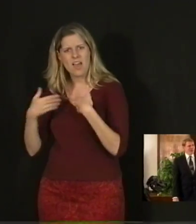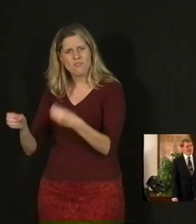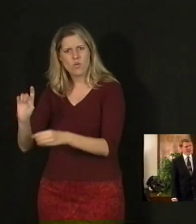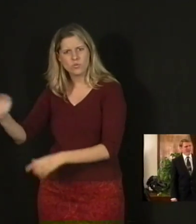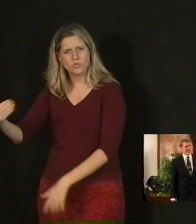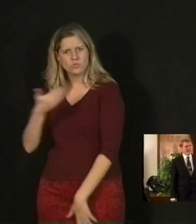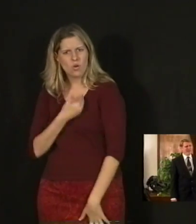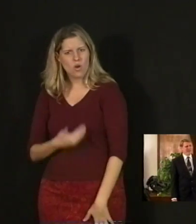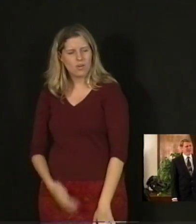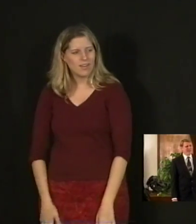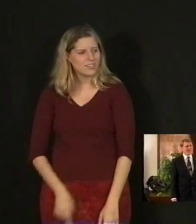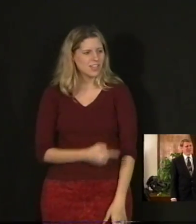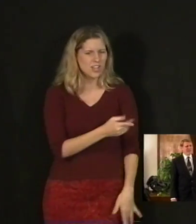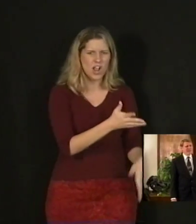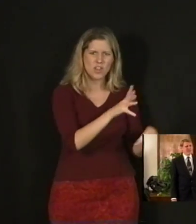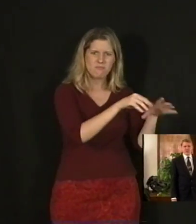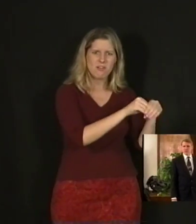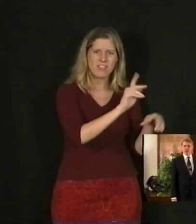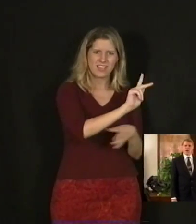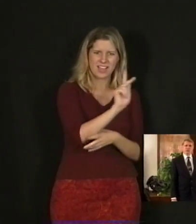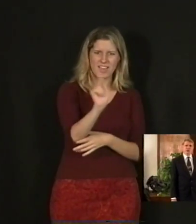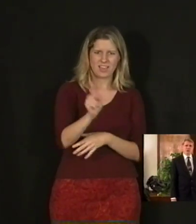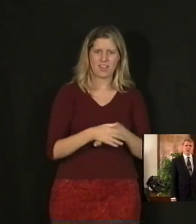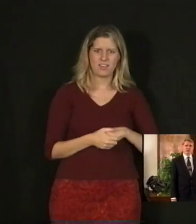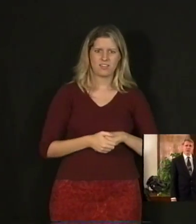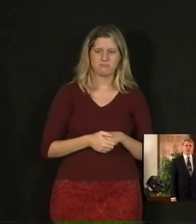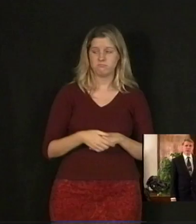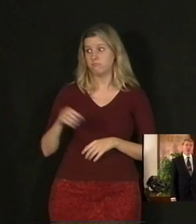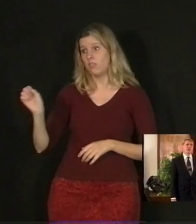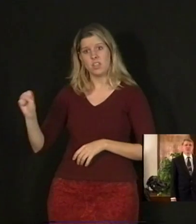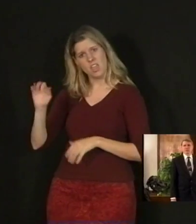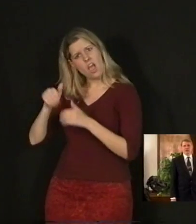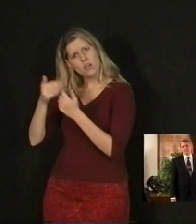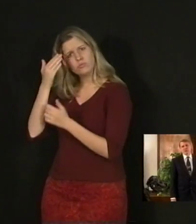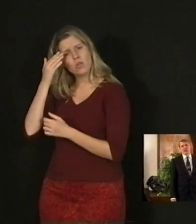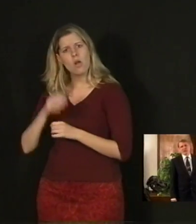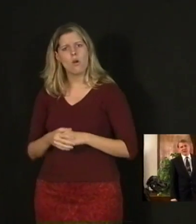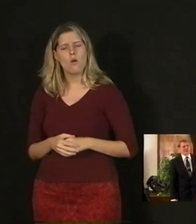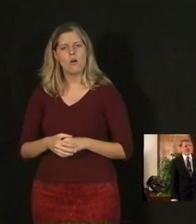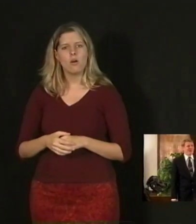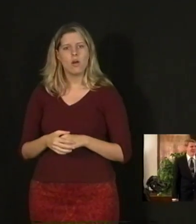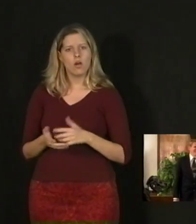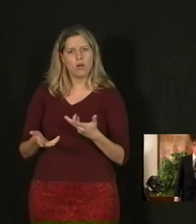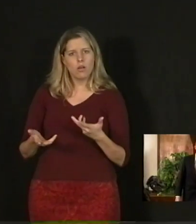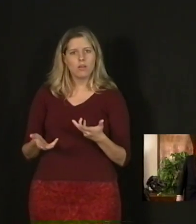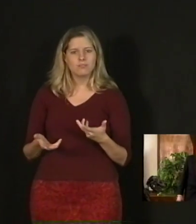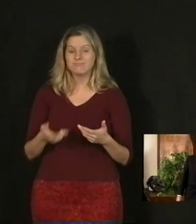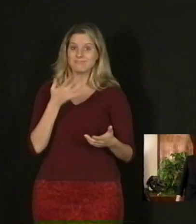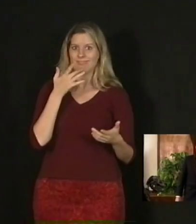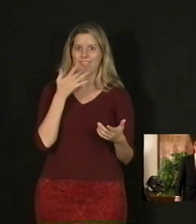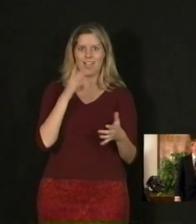I said, "Are you part of the KKK?" He said, "Yeah, how'd you know?" "Oh, just a lucky guess,